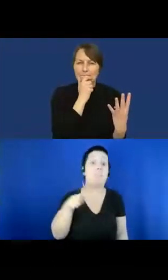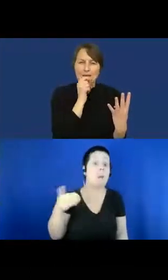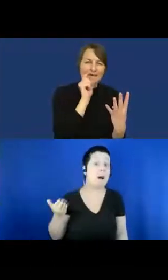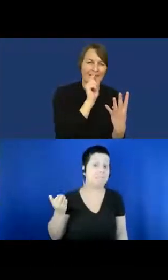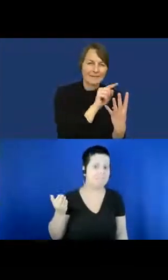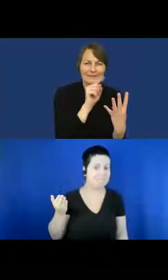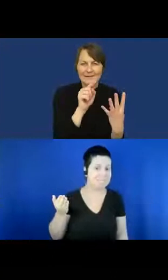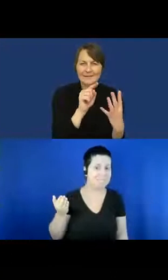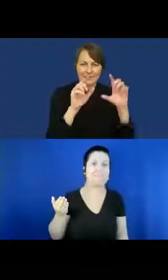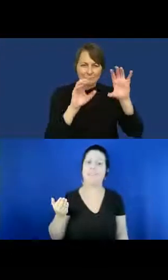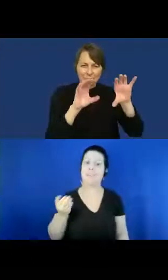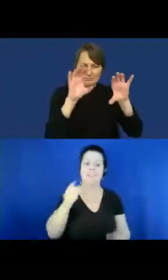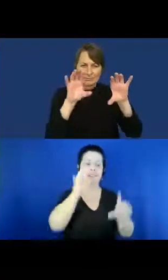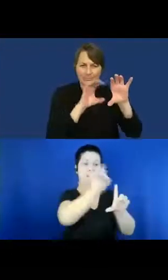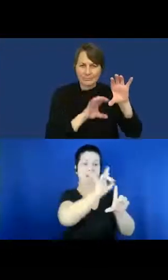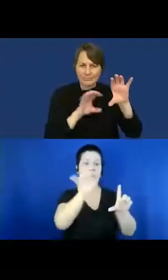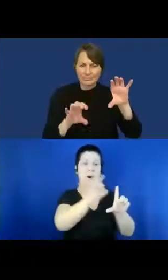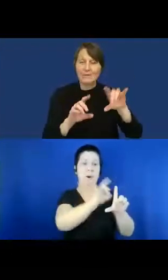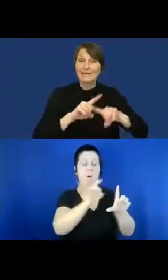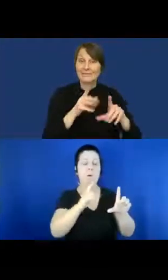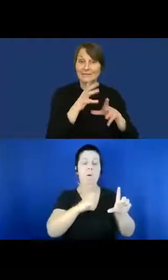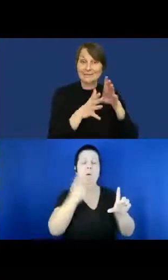options represent a different haptic sign.